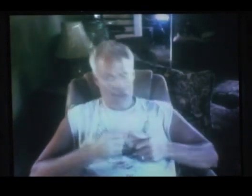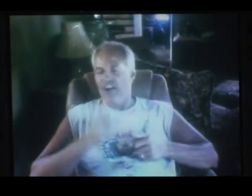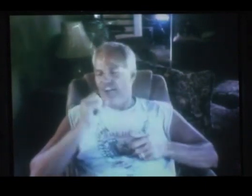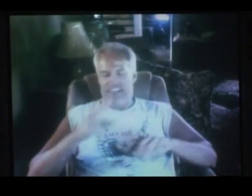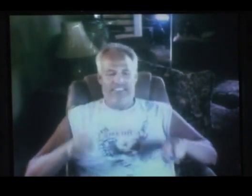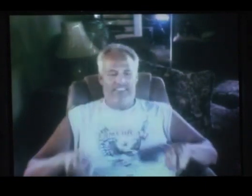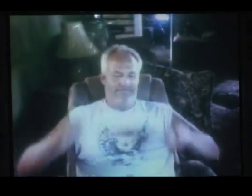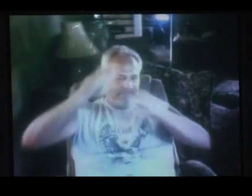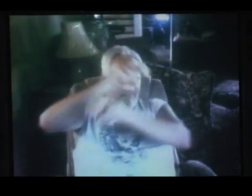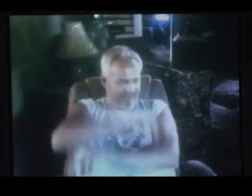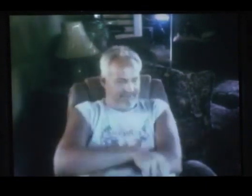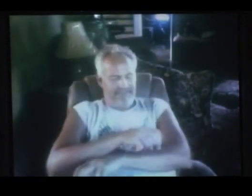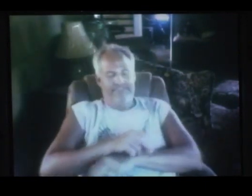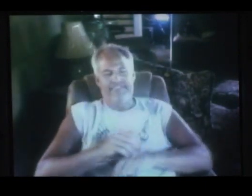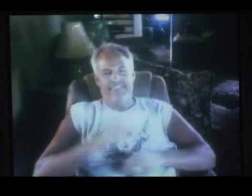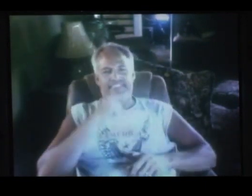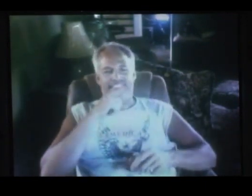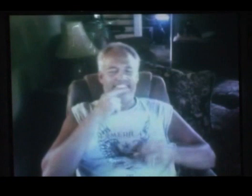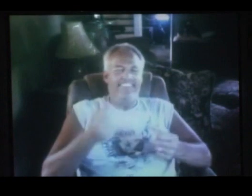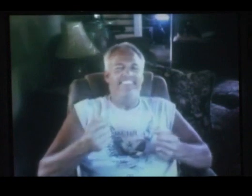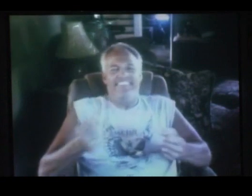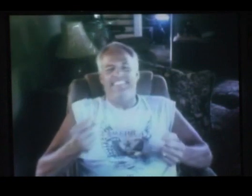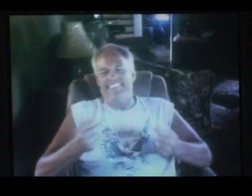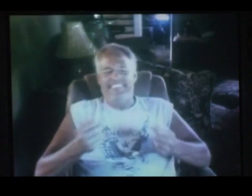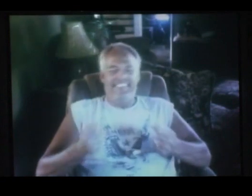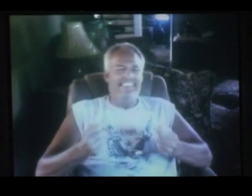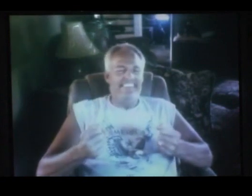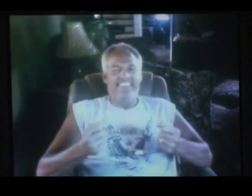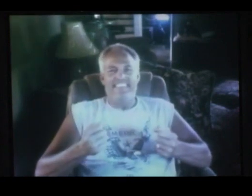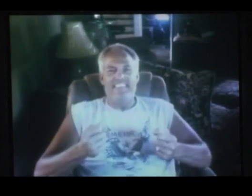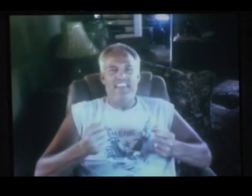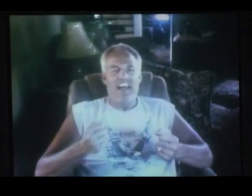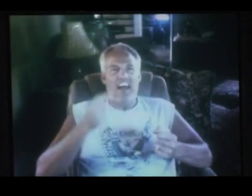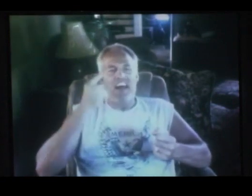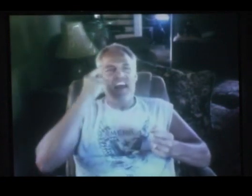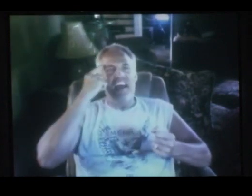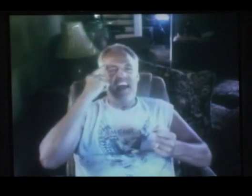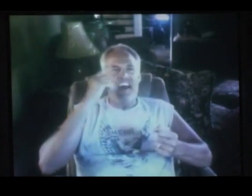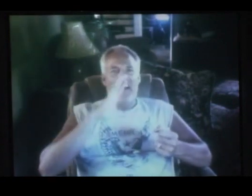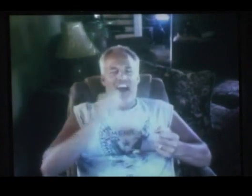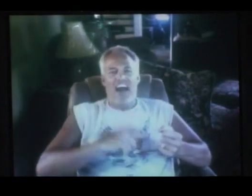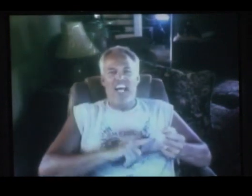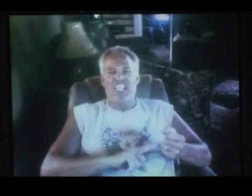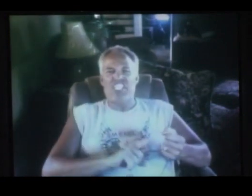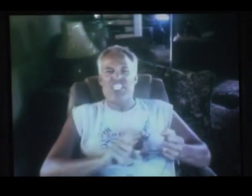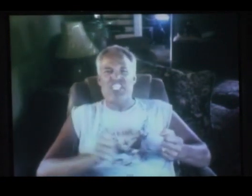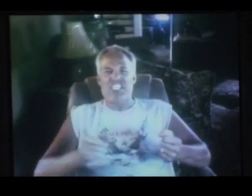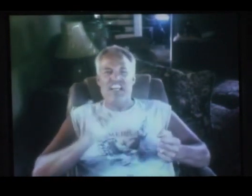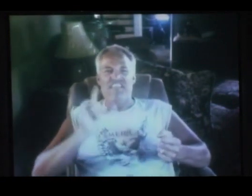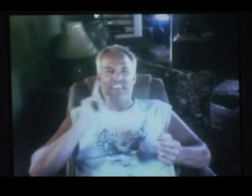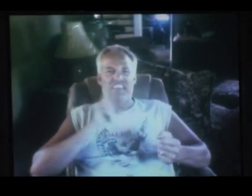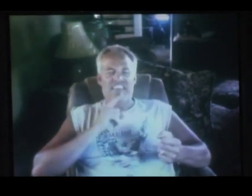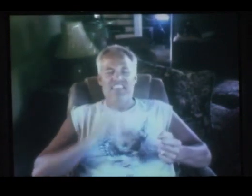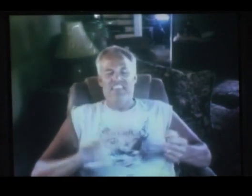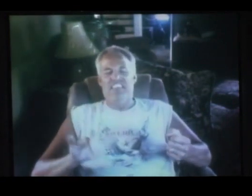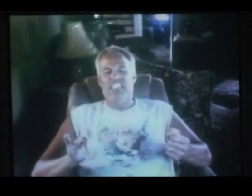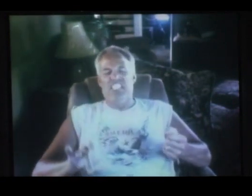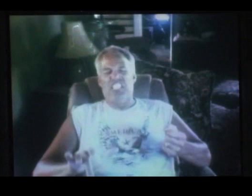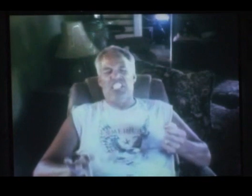man's like, oh yeah, that's fine. So they switch places and everything. So the hearing man starts driving along, and he has the thought, you know, hey, I can go fast just like the